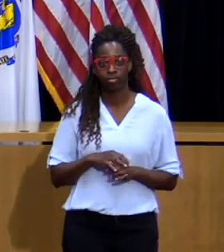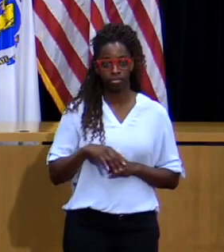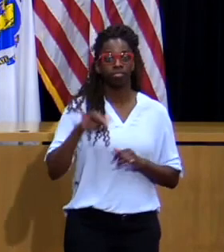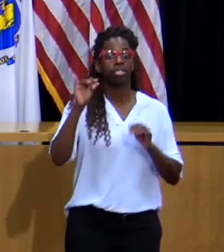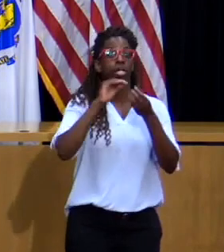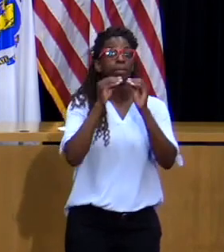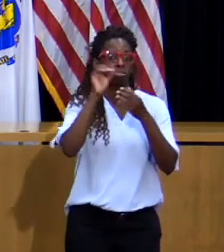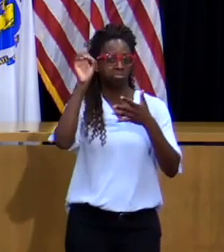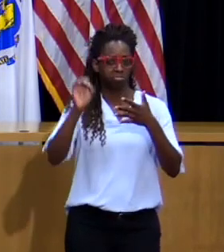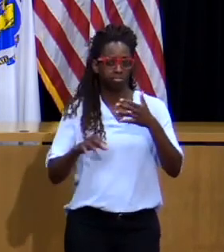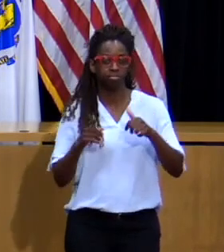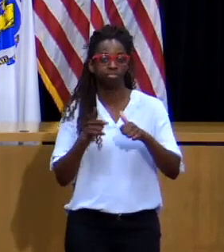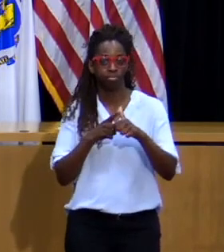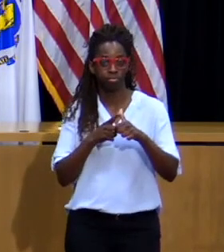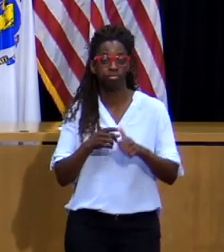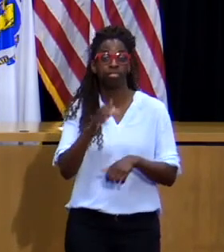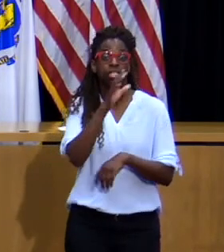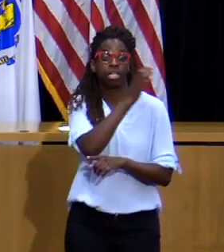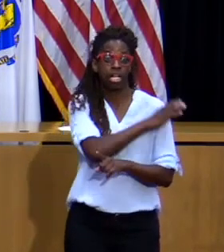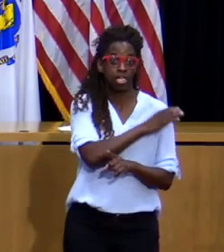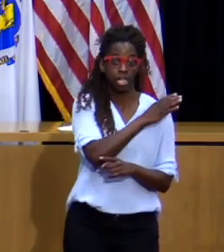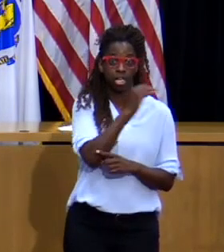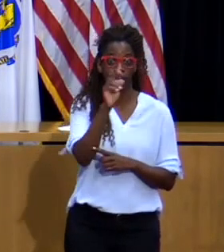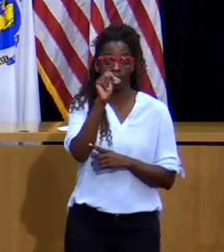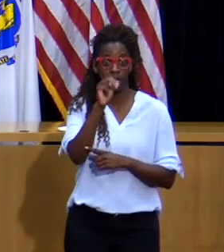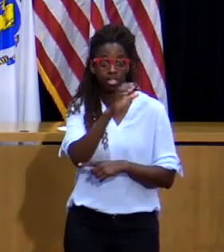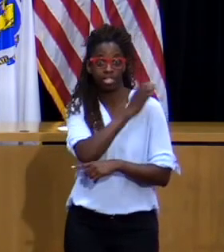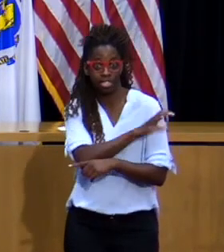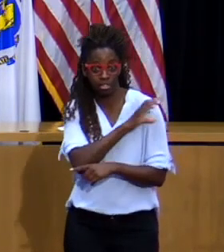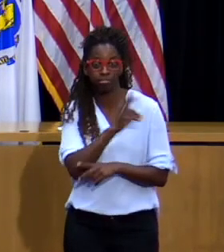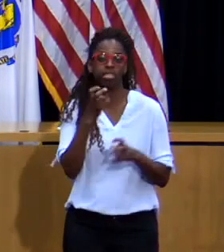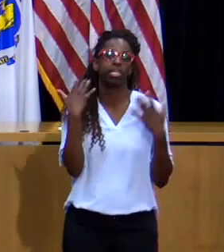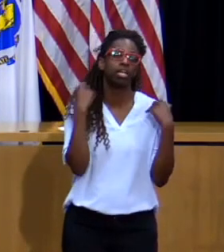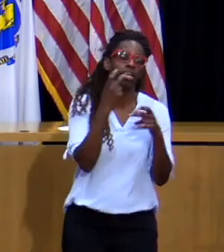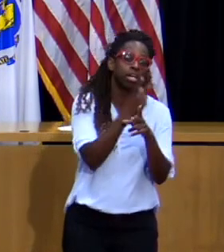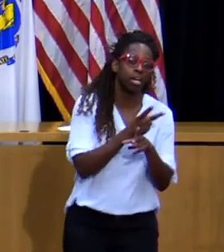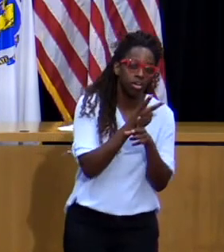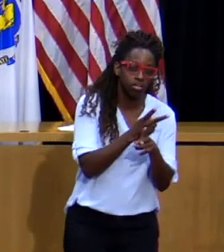So clinical, non-clinical healthcare workers doing direct and COVID-facing care is about